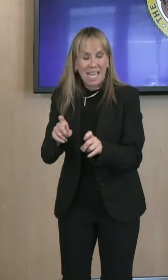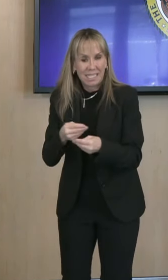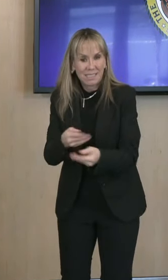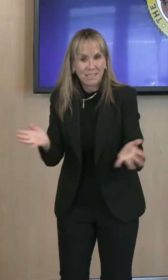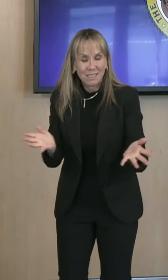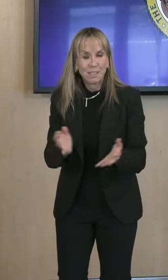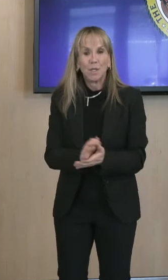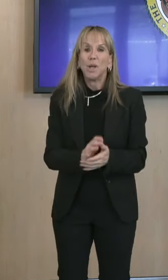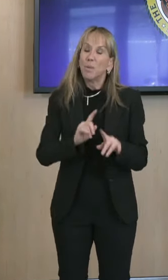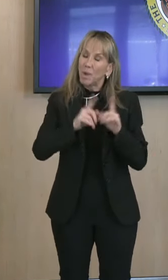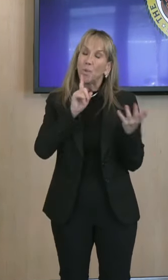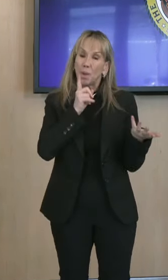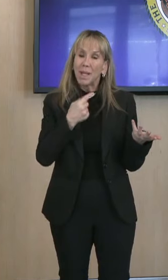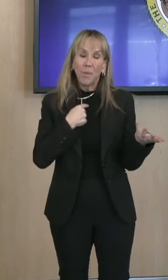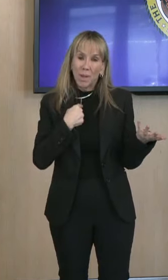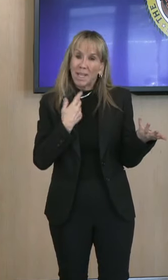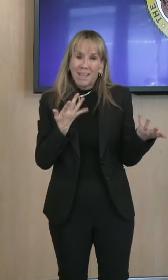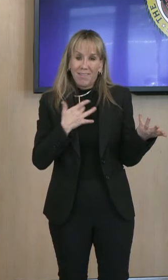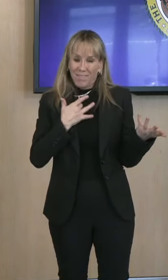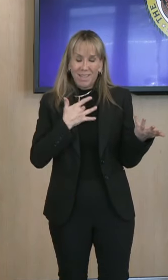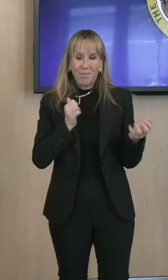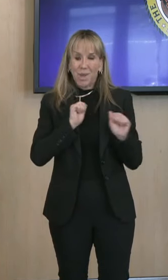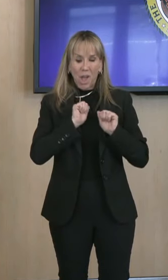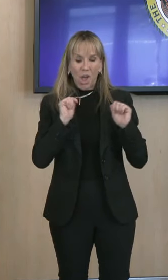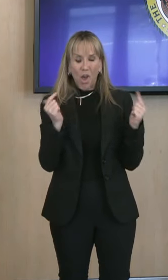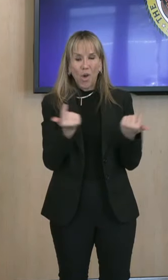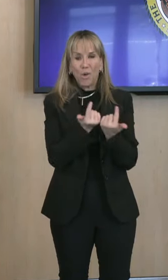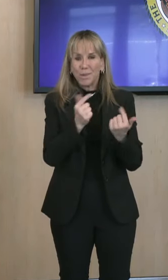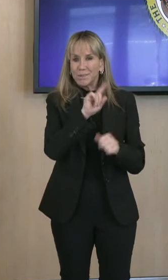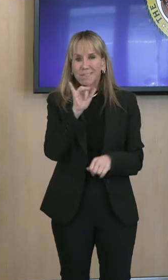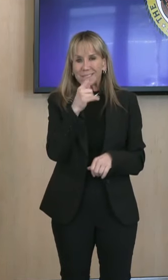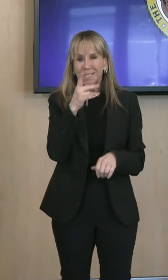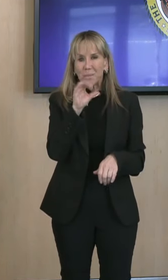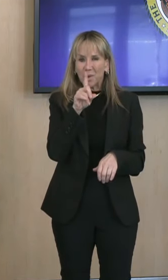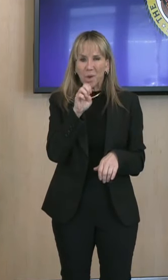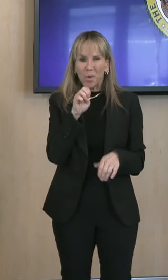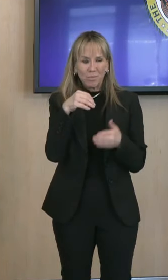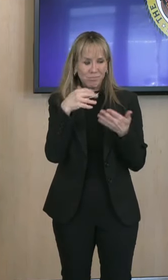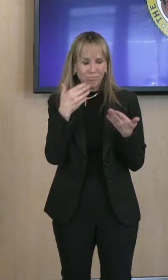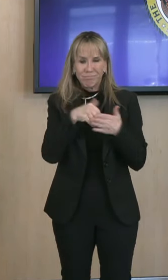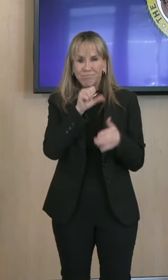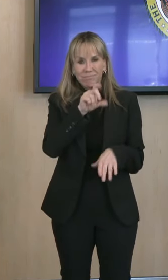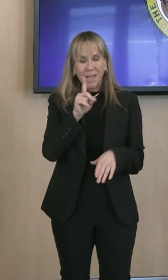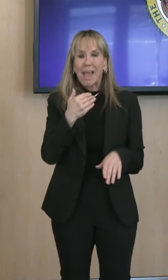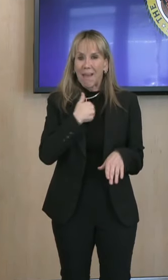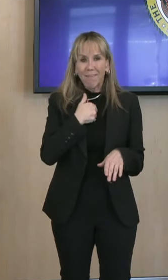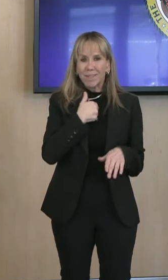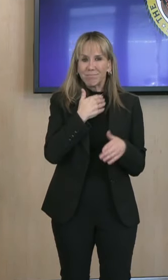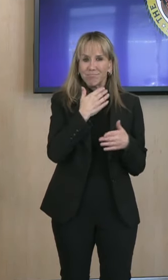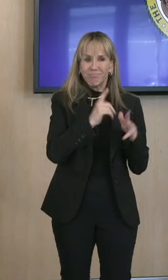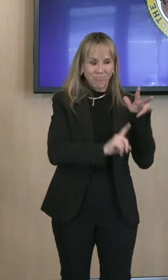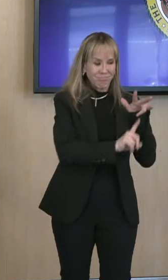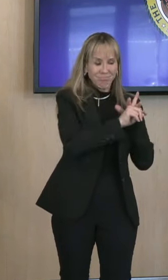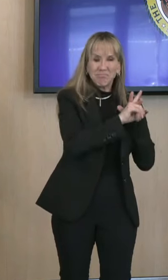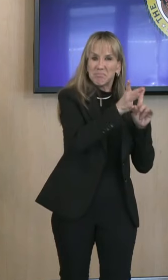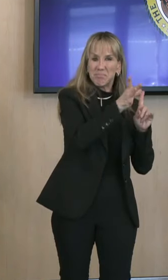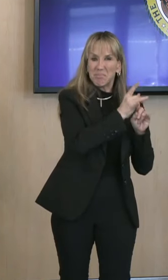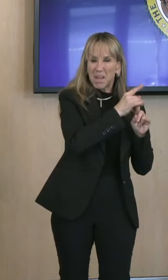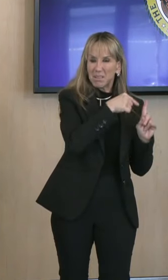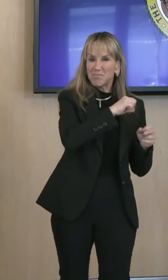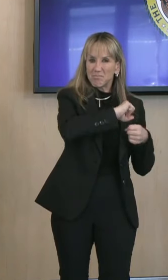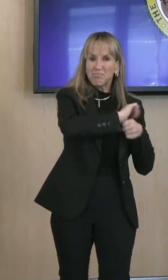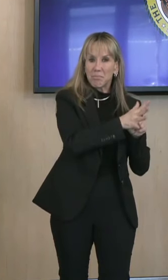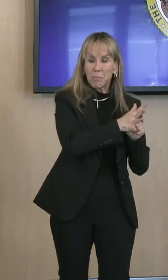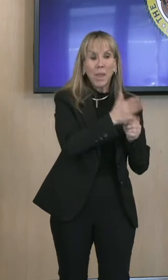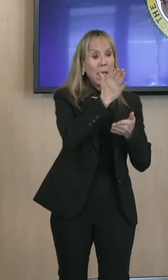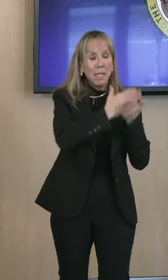we believe there are positive cases in every single zip code in San Diego County. Some areas may have greater access to health